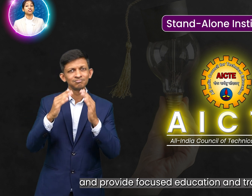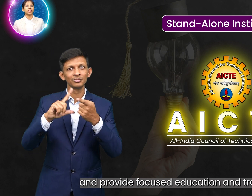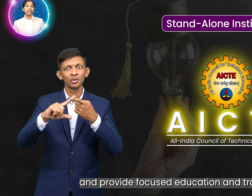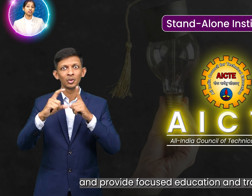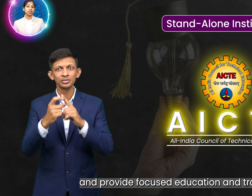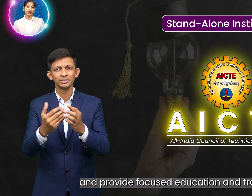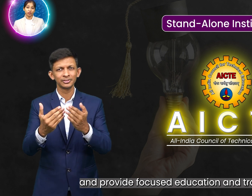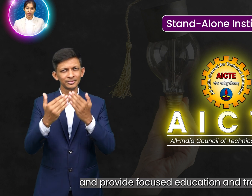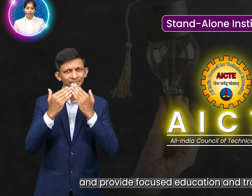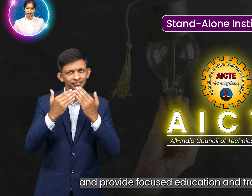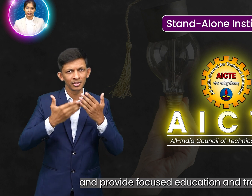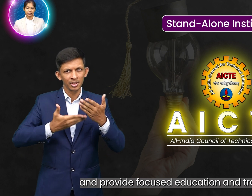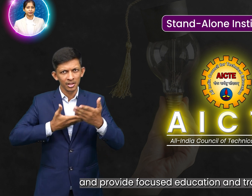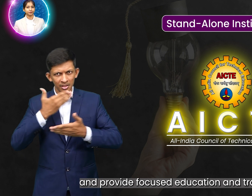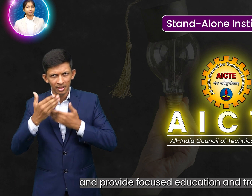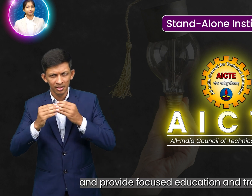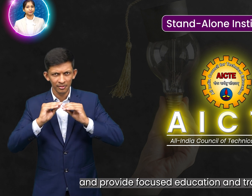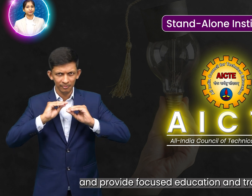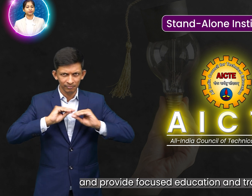focused education and training.